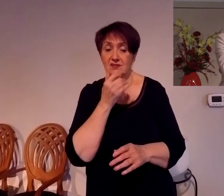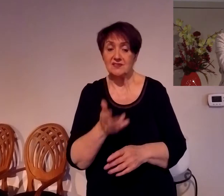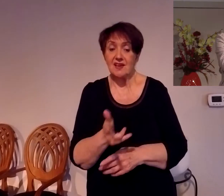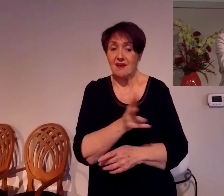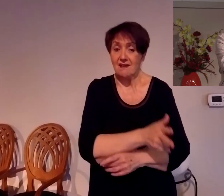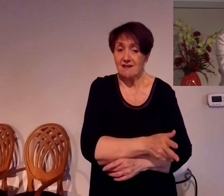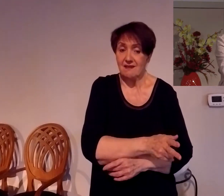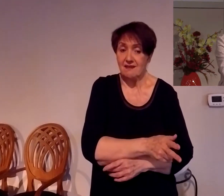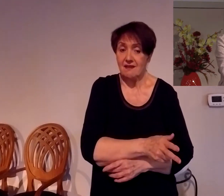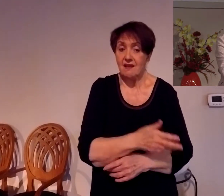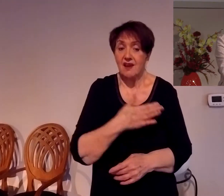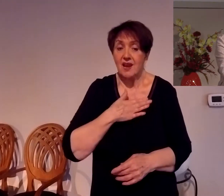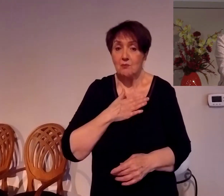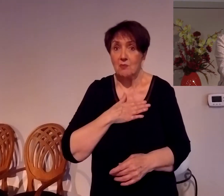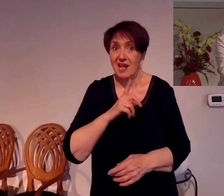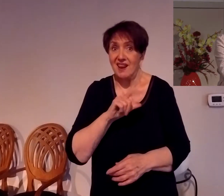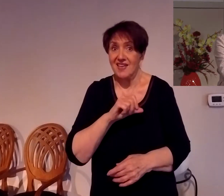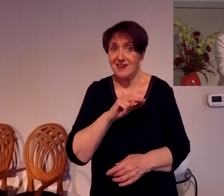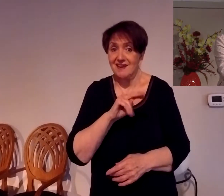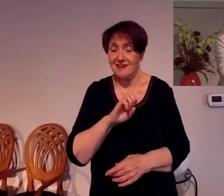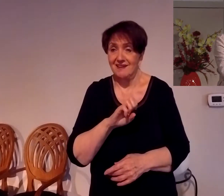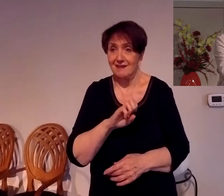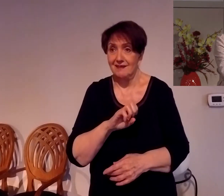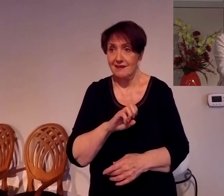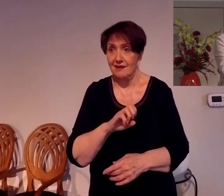highway in my lane